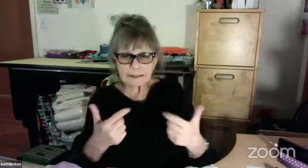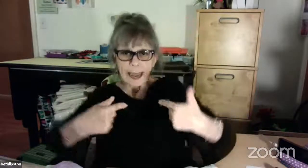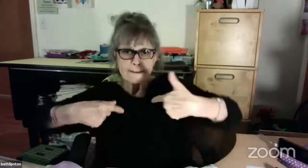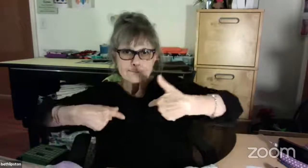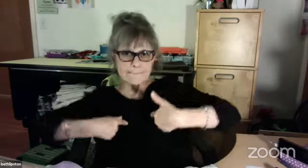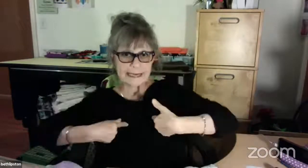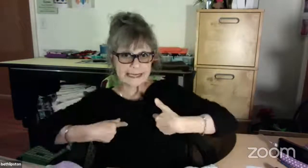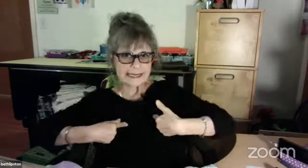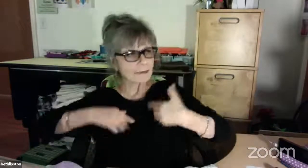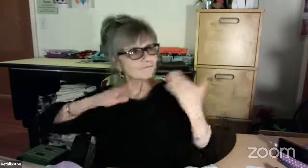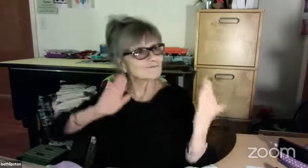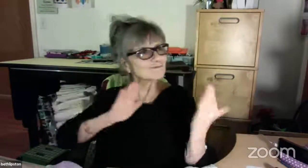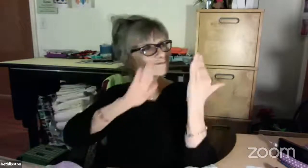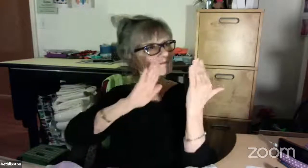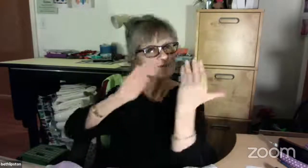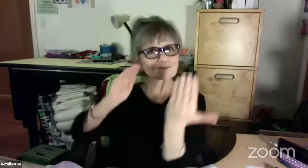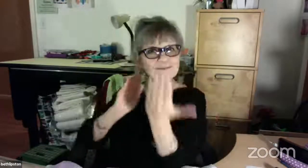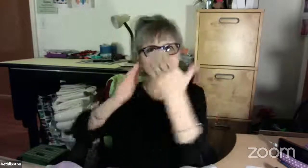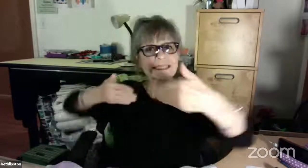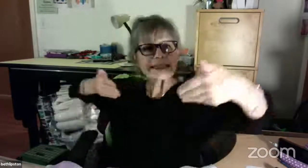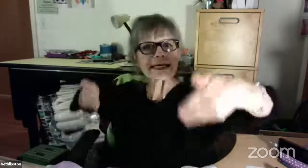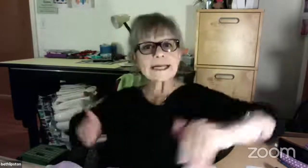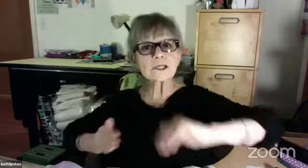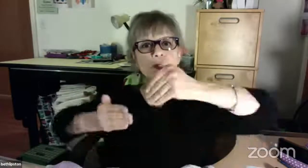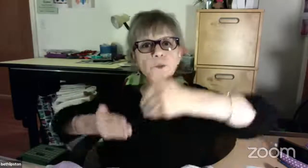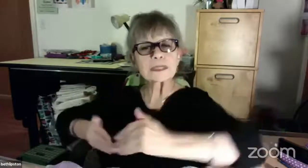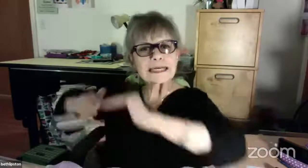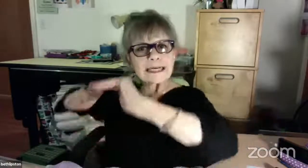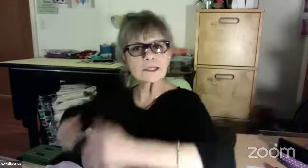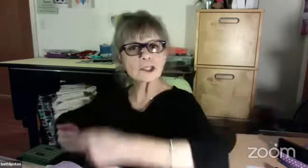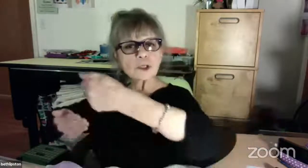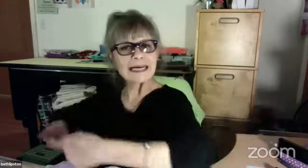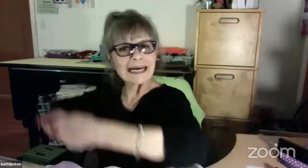And the teacher wanted me to introduce